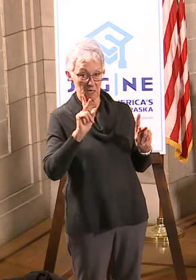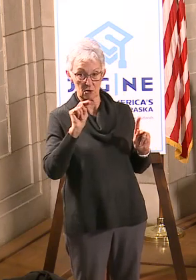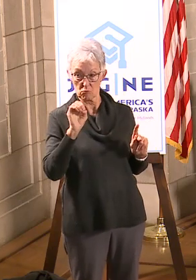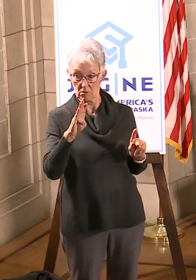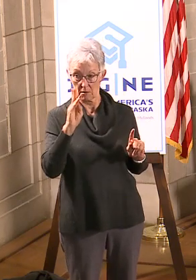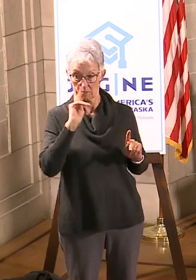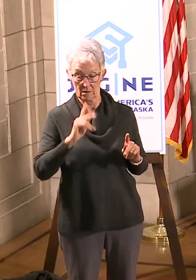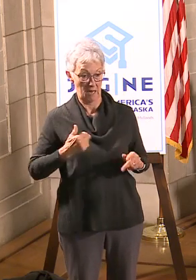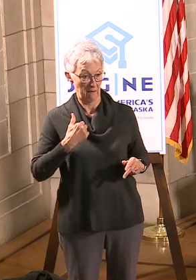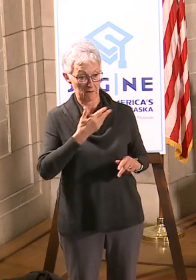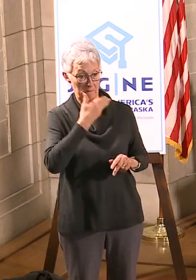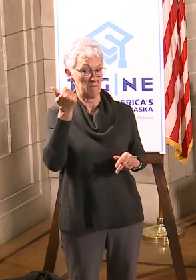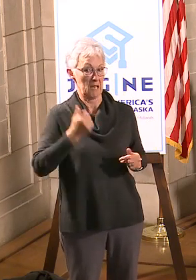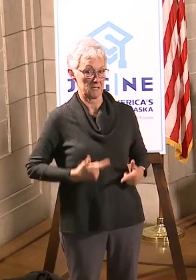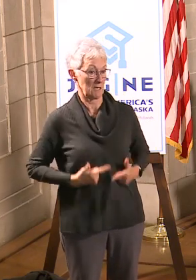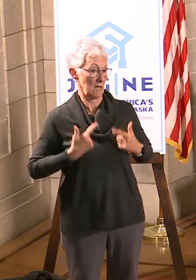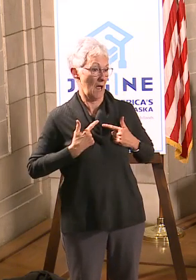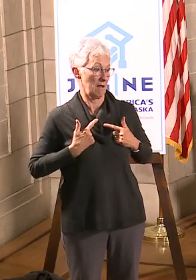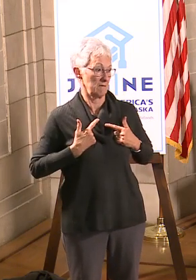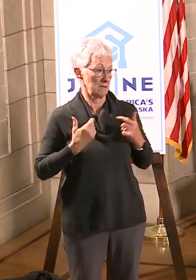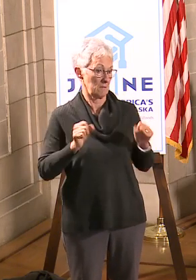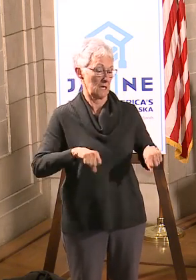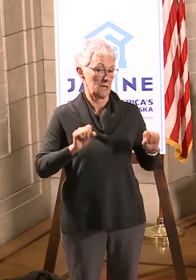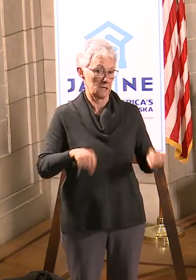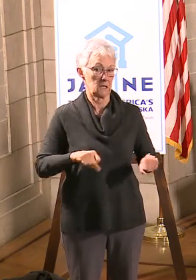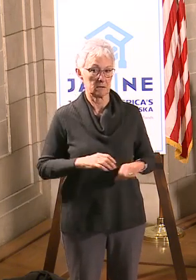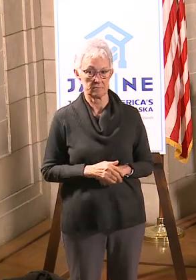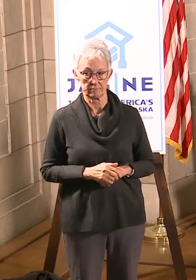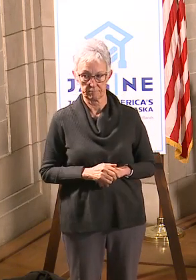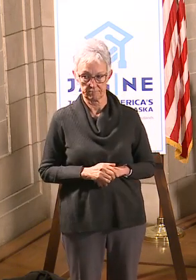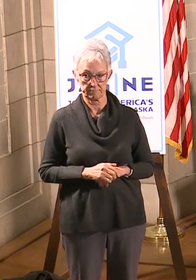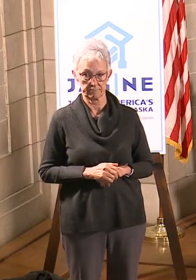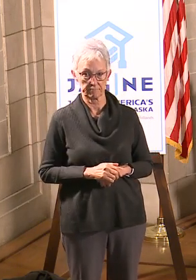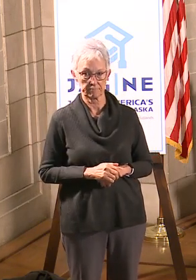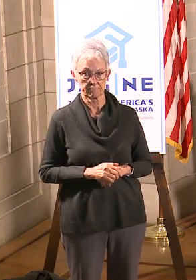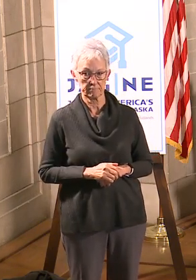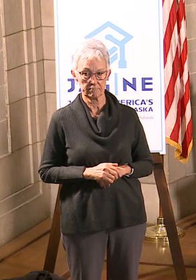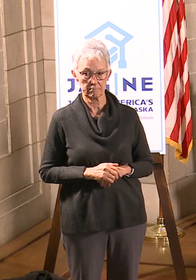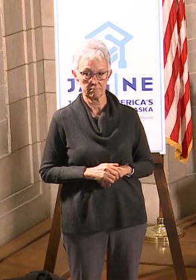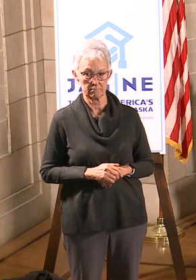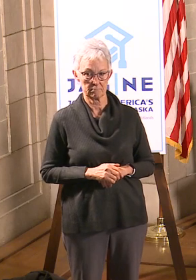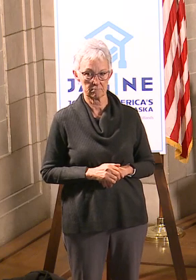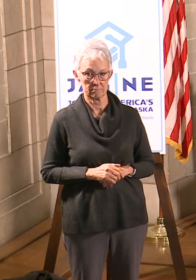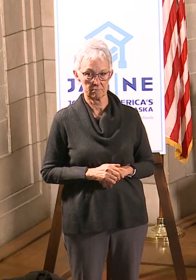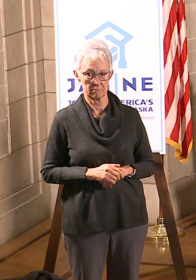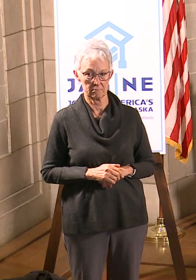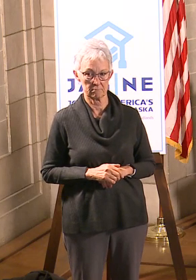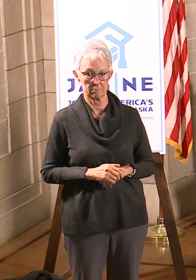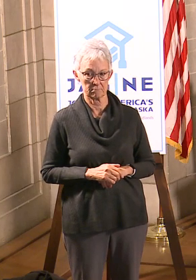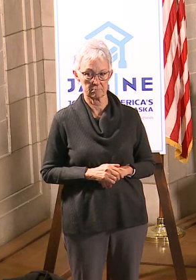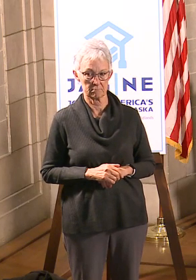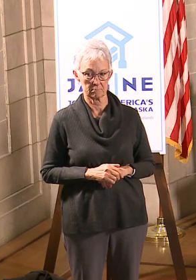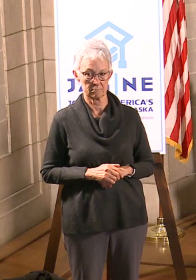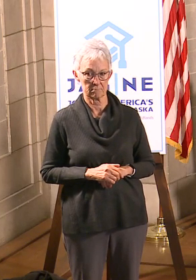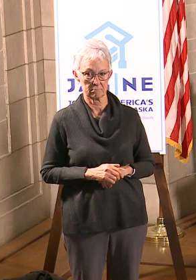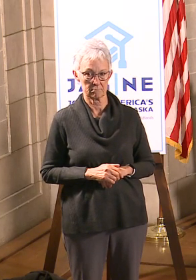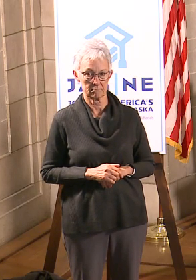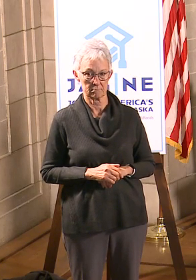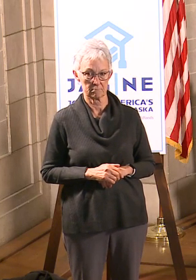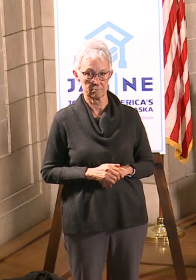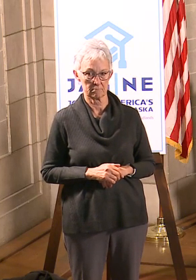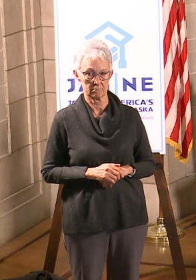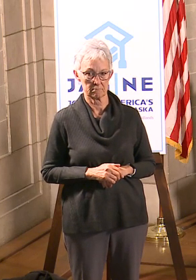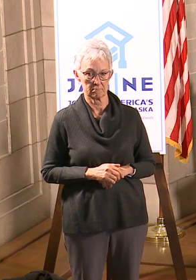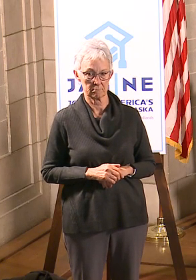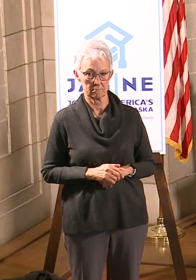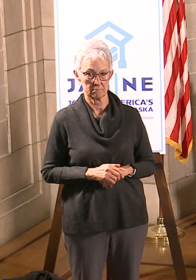if it takes 2 weeks to turn the ship away from the iceberg, and you kind of know where it's headed, why would you start turning